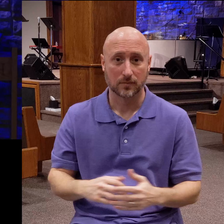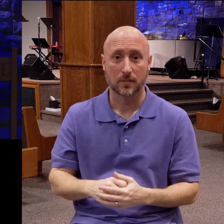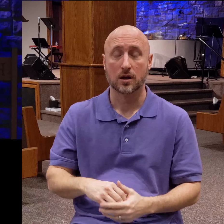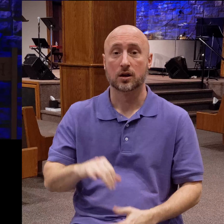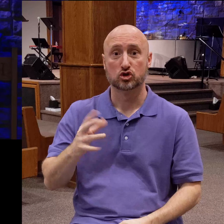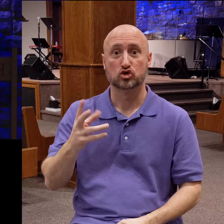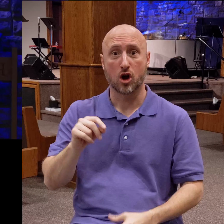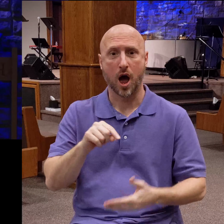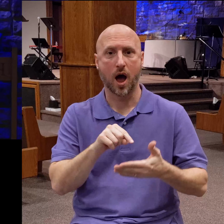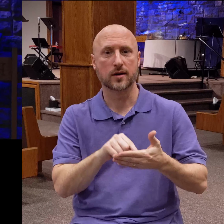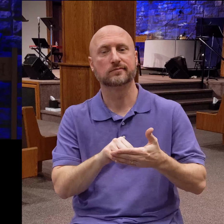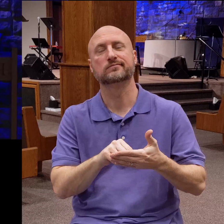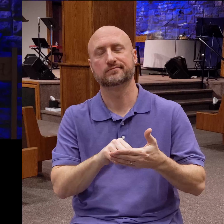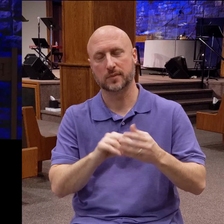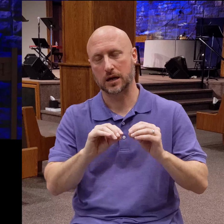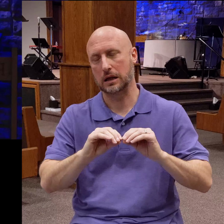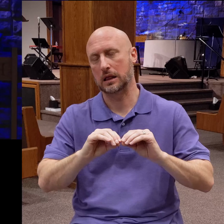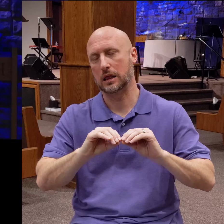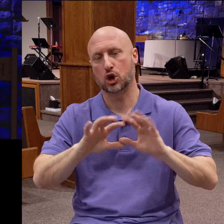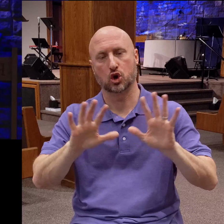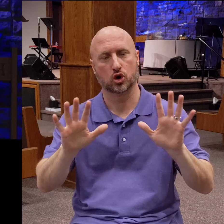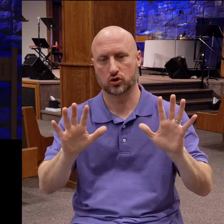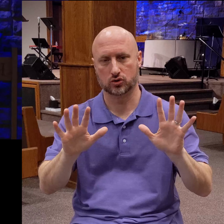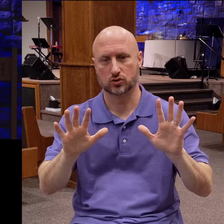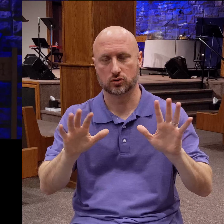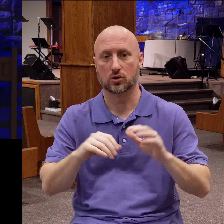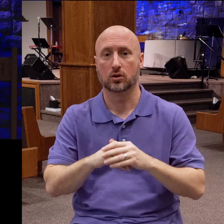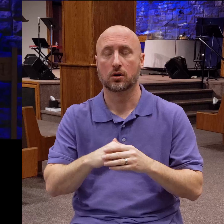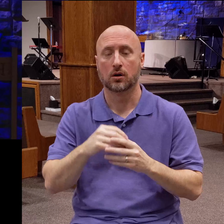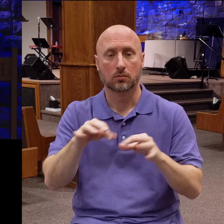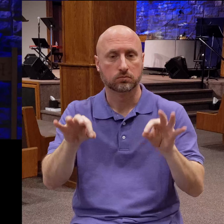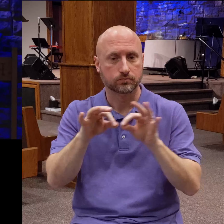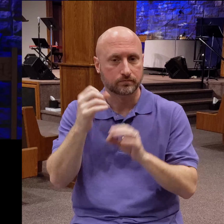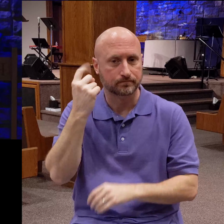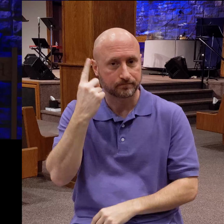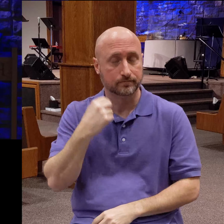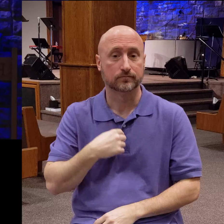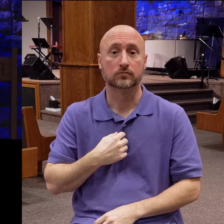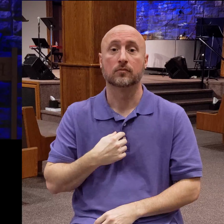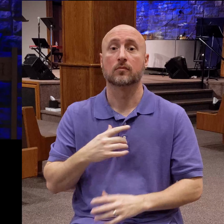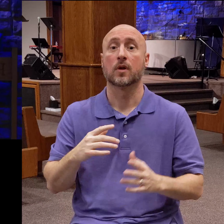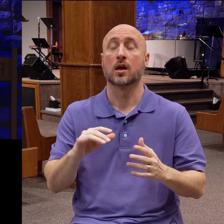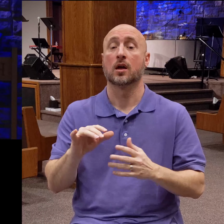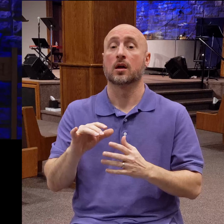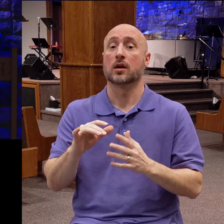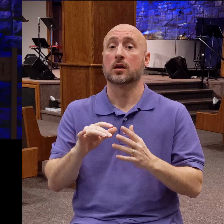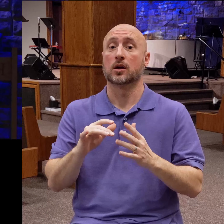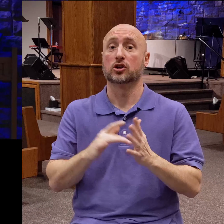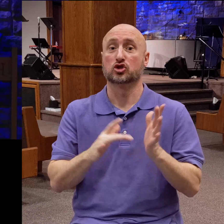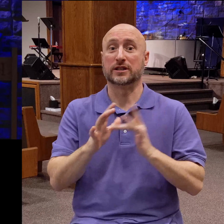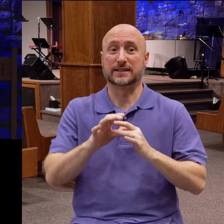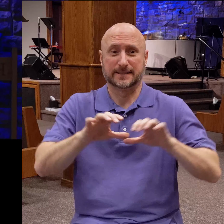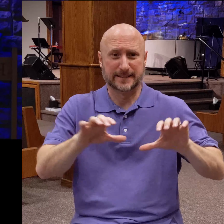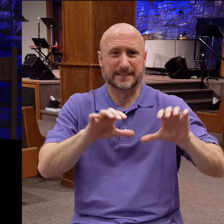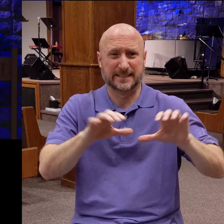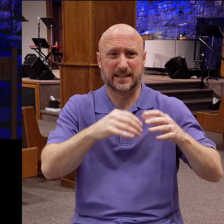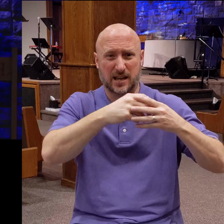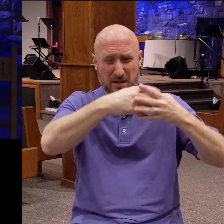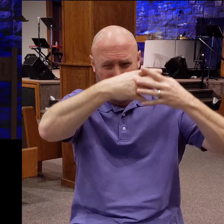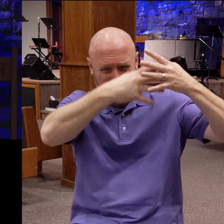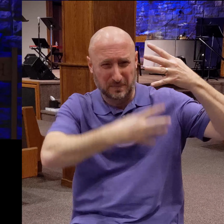John boils it down. You have to understand, he says he did these in the presence of his disciples. I'm one of